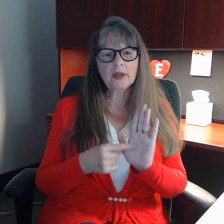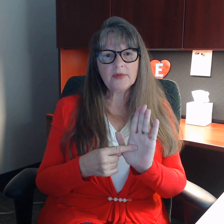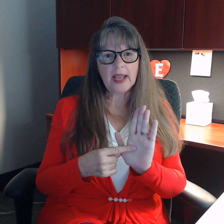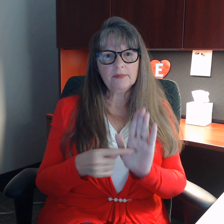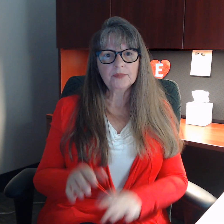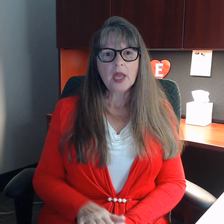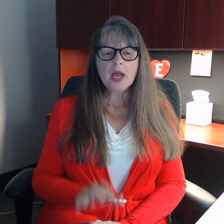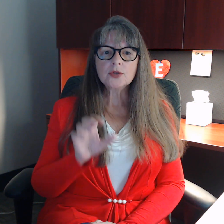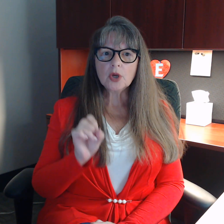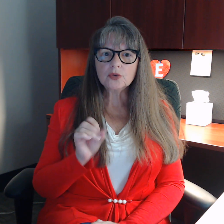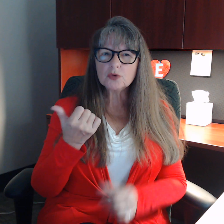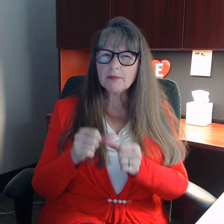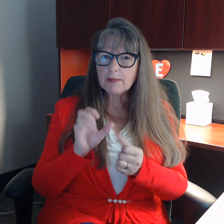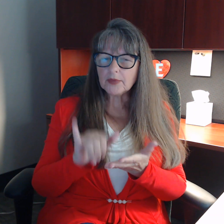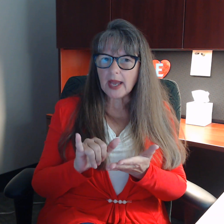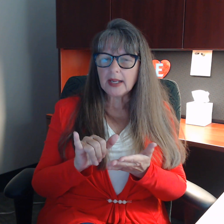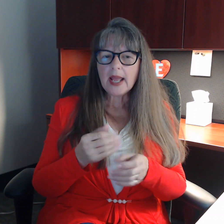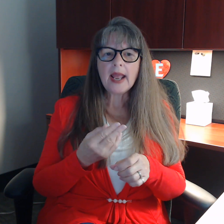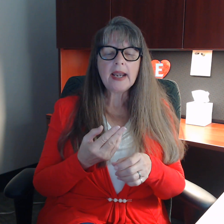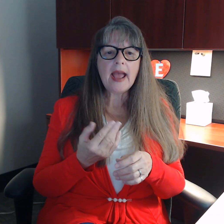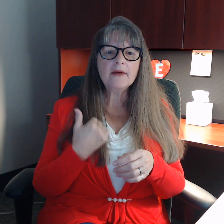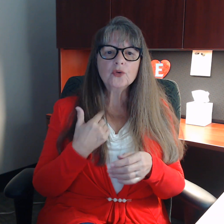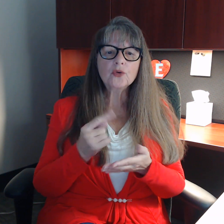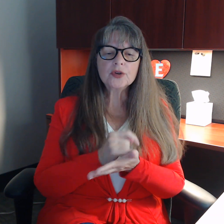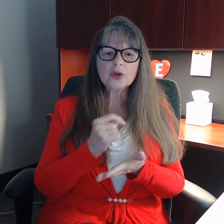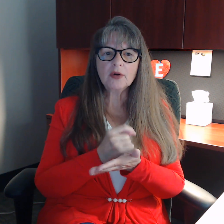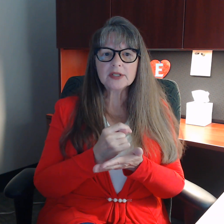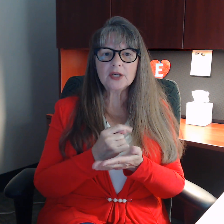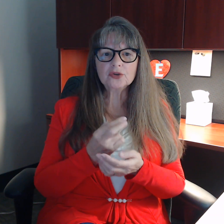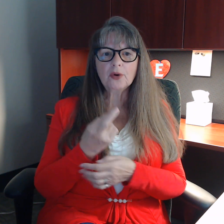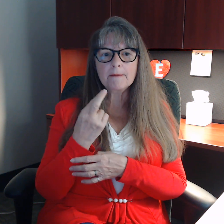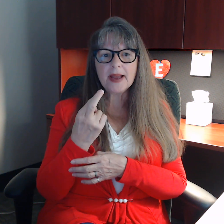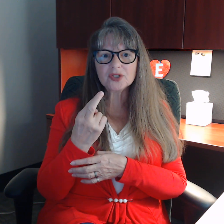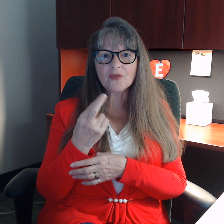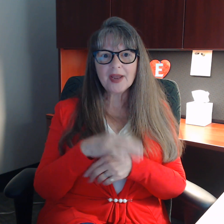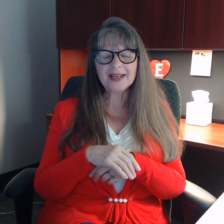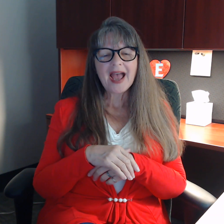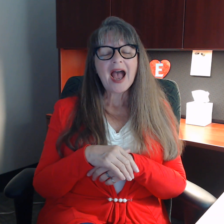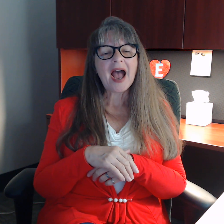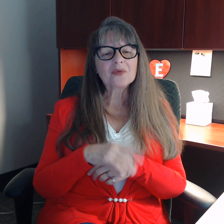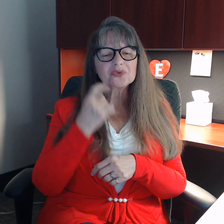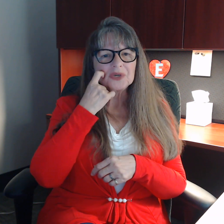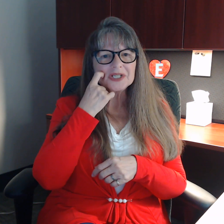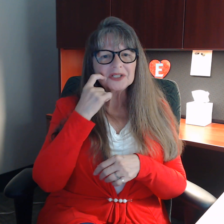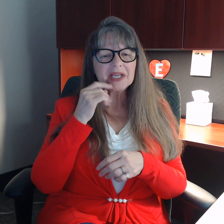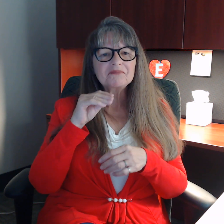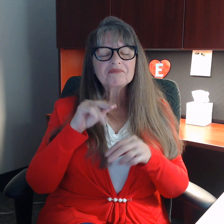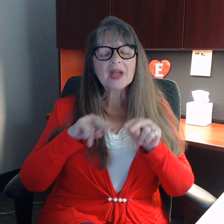convey. So just remember that and have your thesaurus as your best friend. I was recently